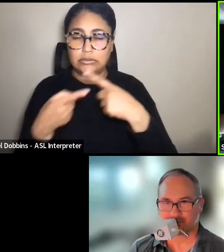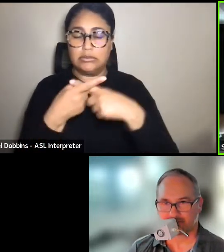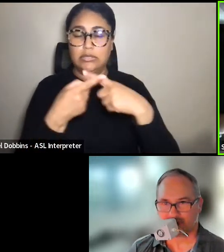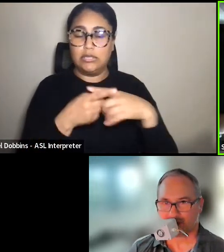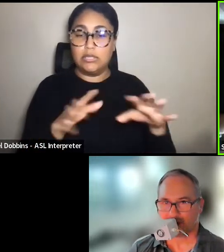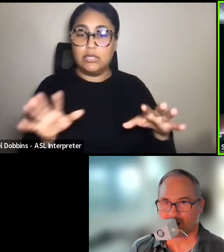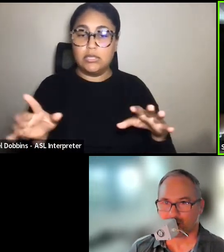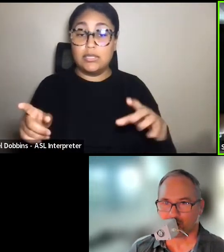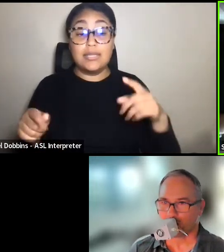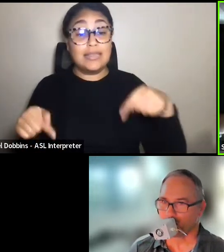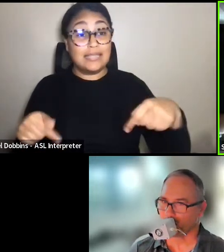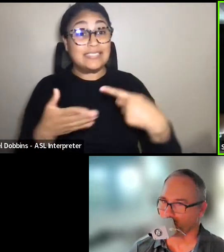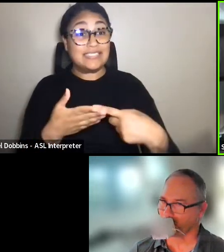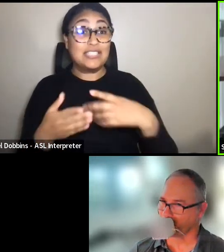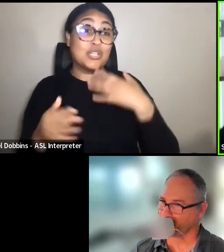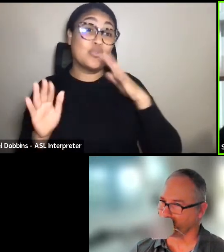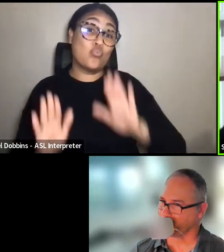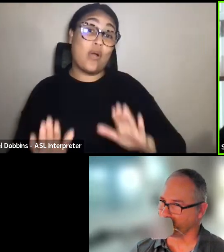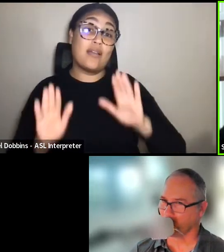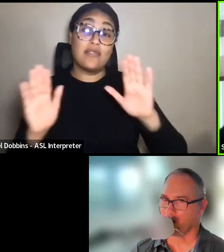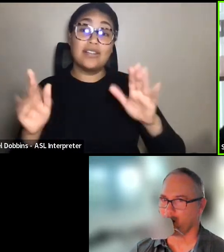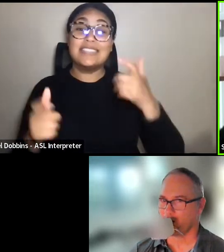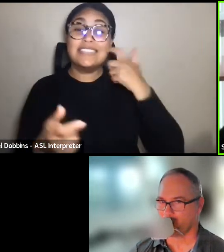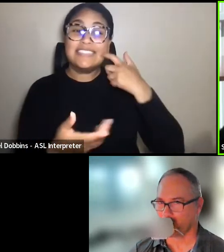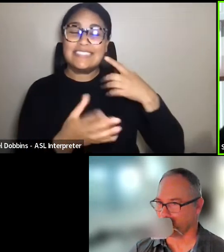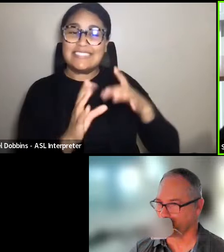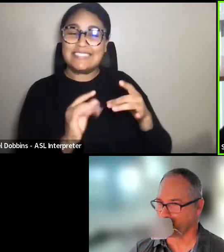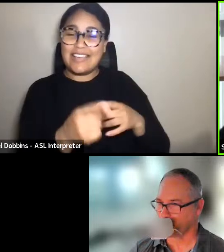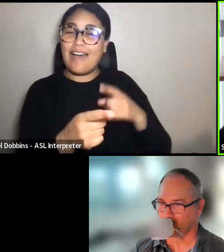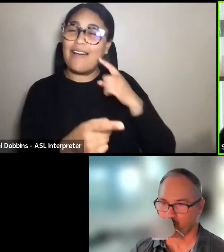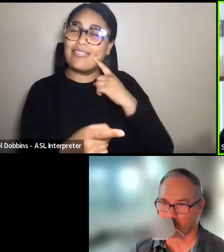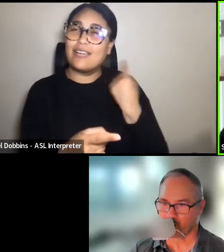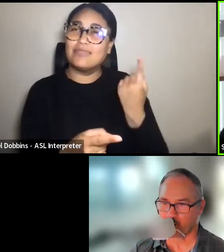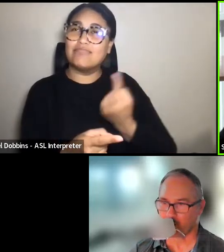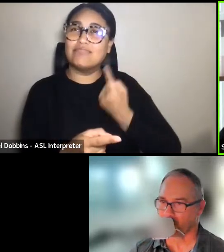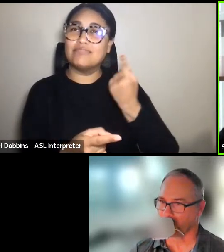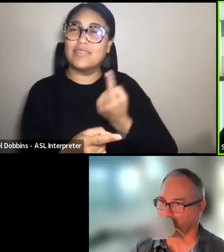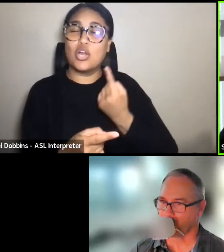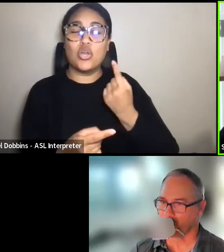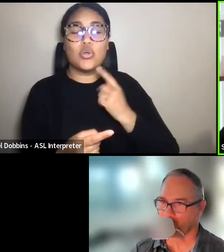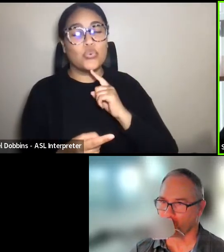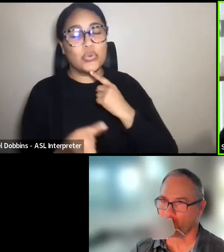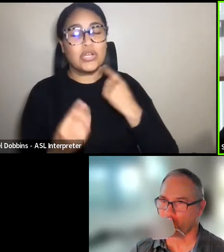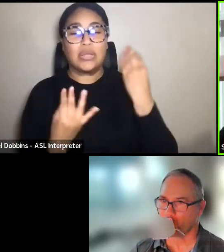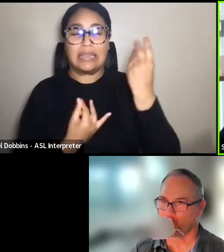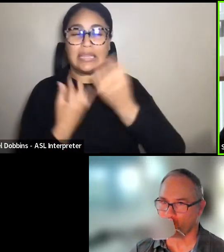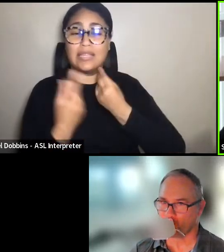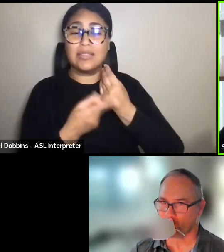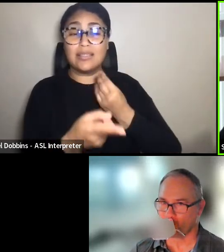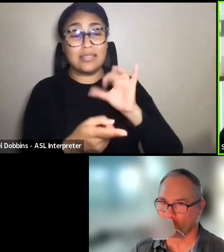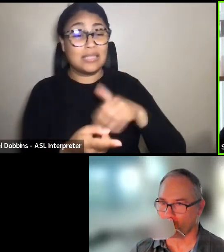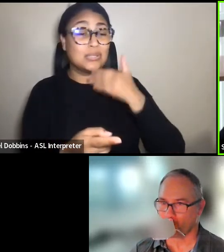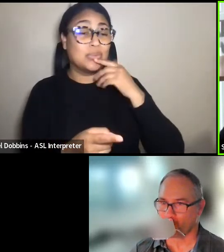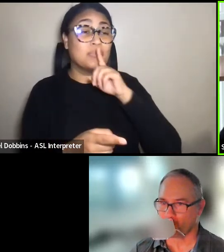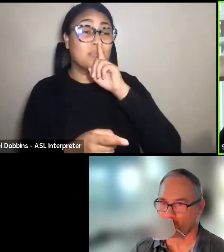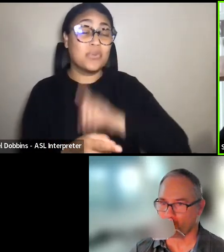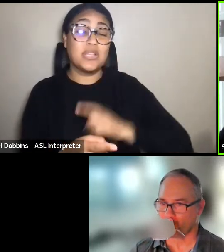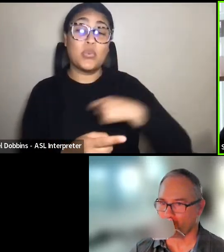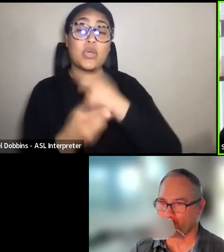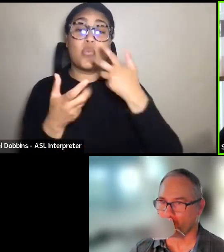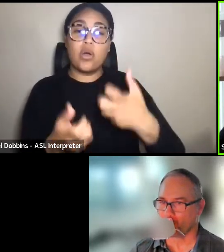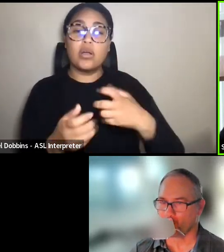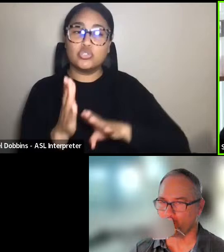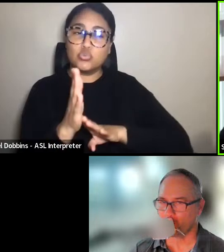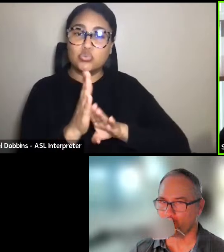great. What you were discussing right now made me think about the critical thinking. That is really what we want to develop. And I just